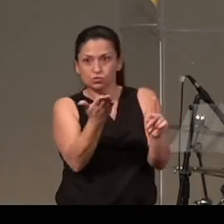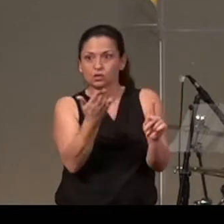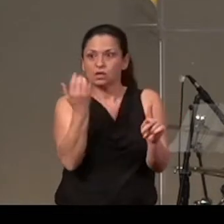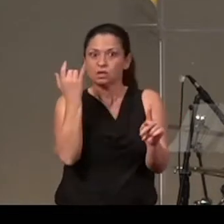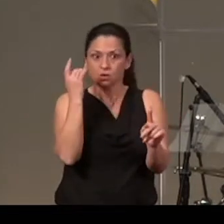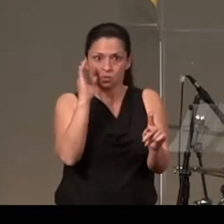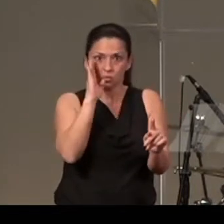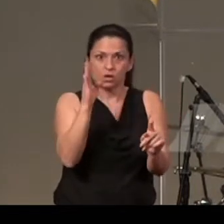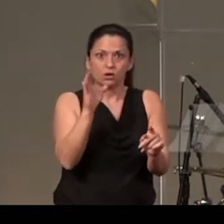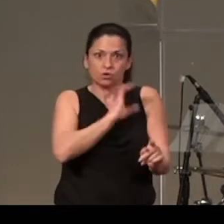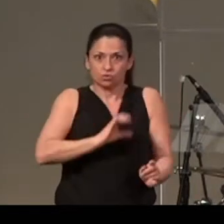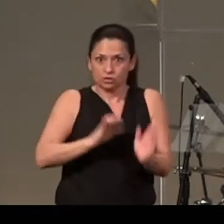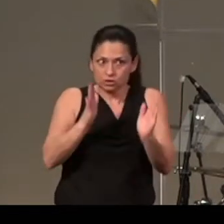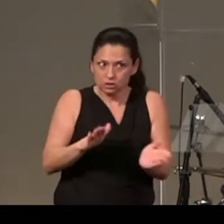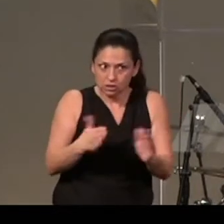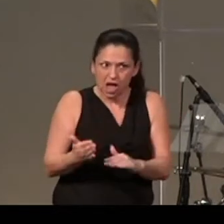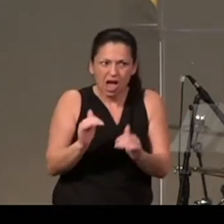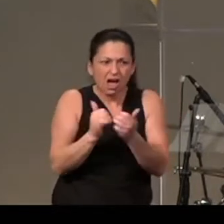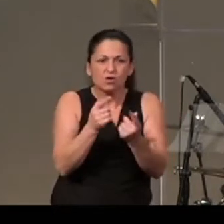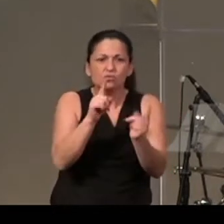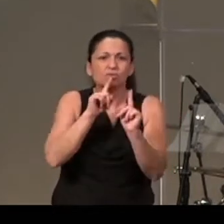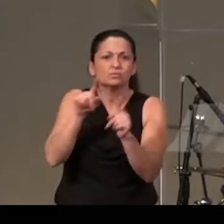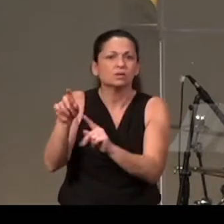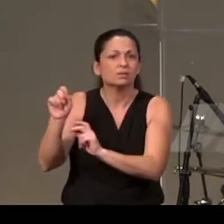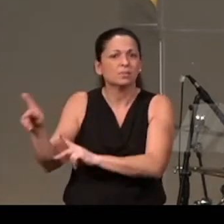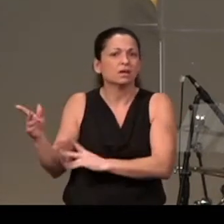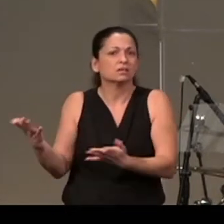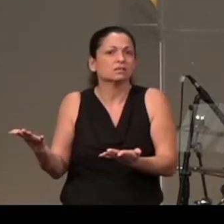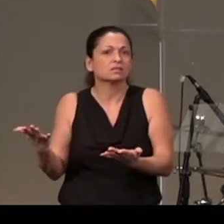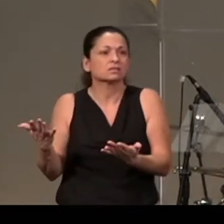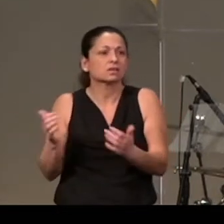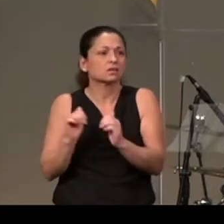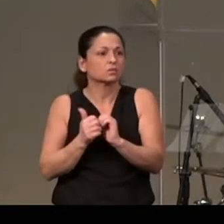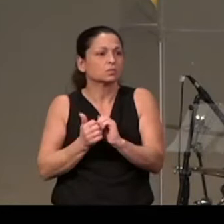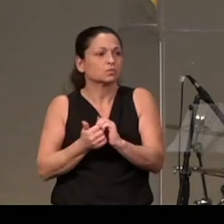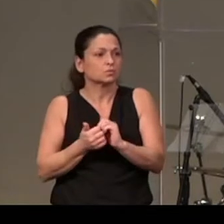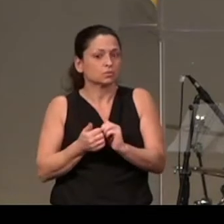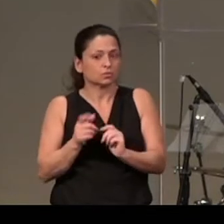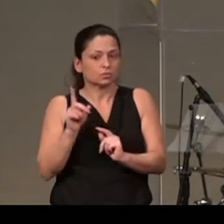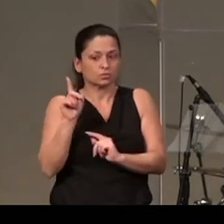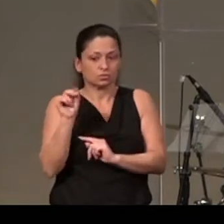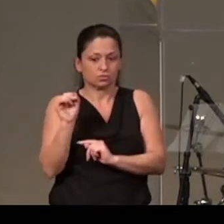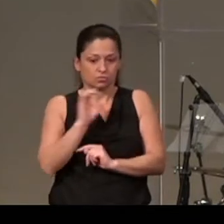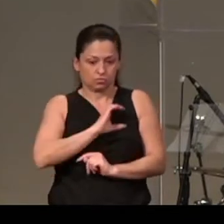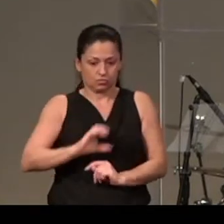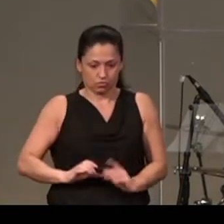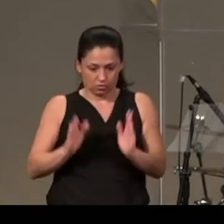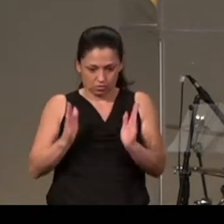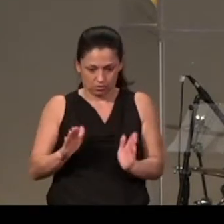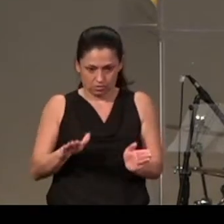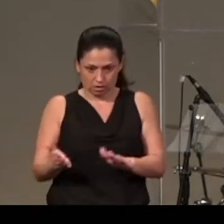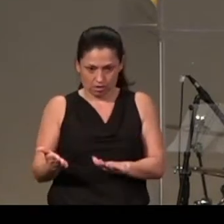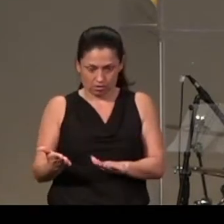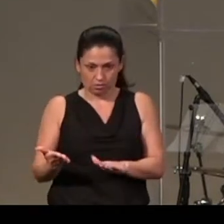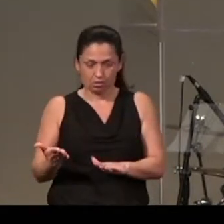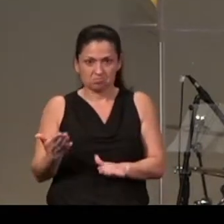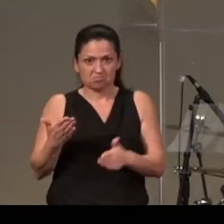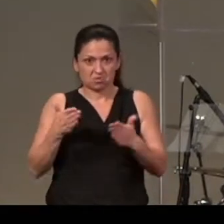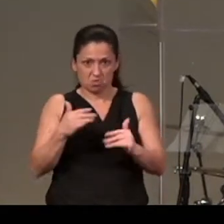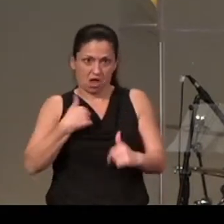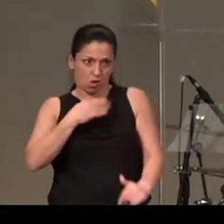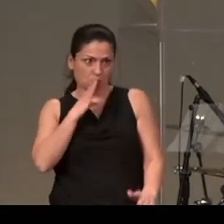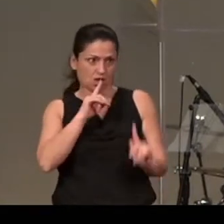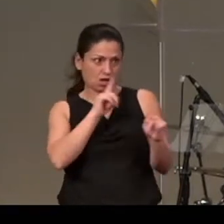die? How do you answer that question? Do Christians die? And the way I would answer that